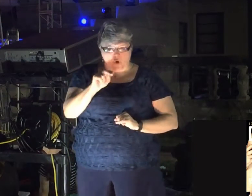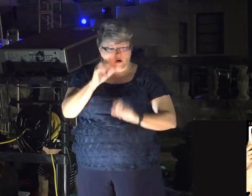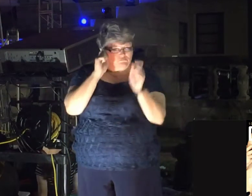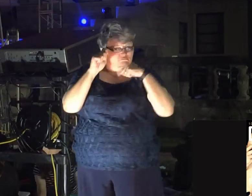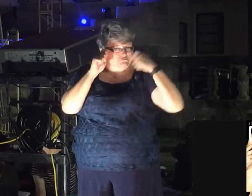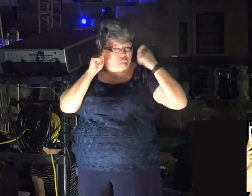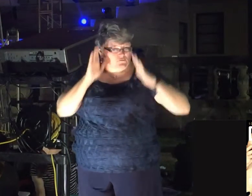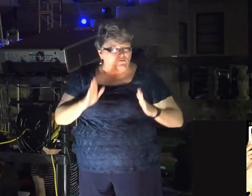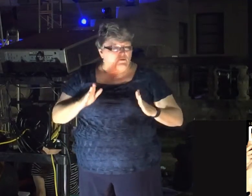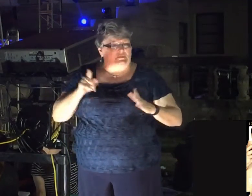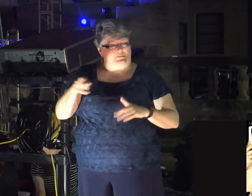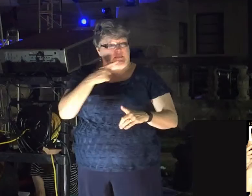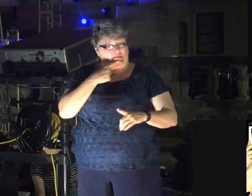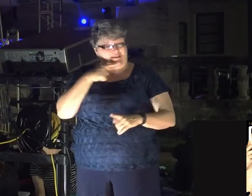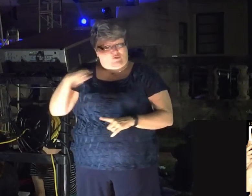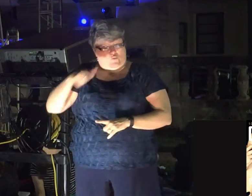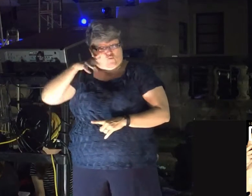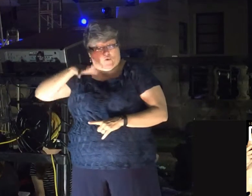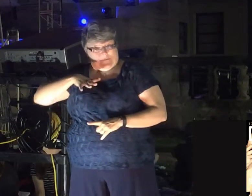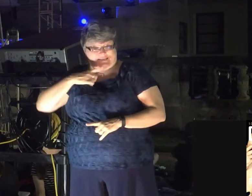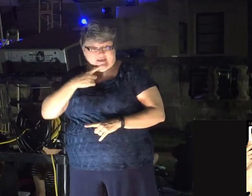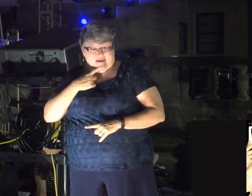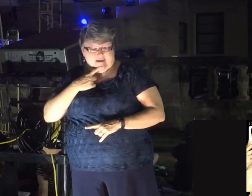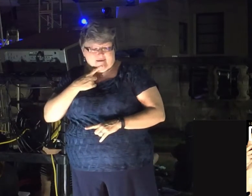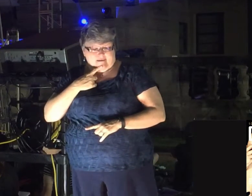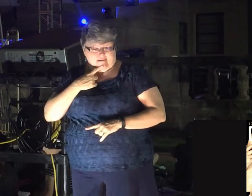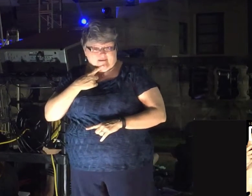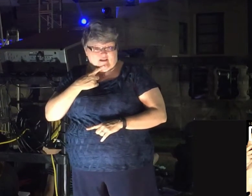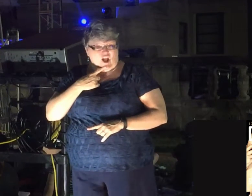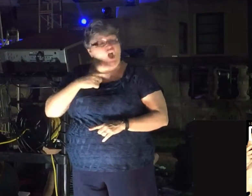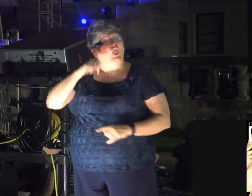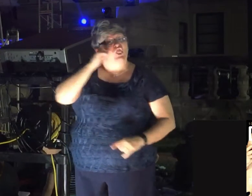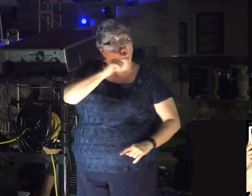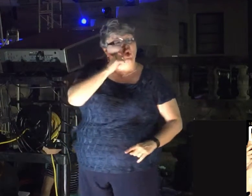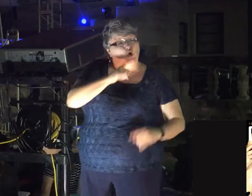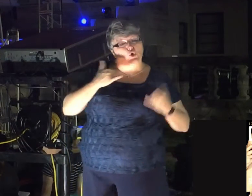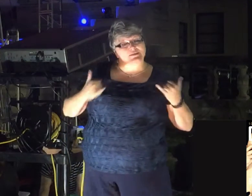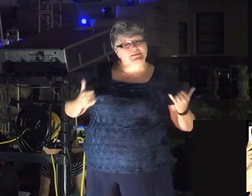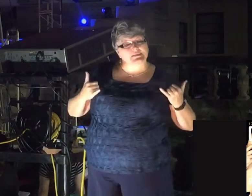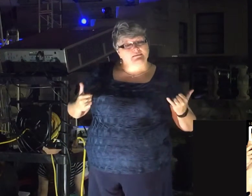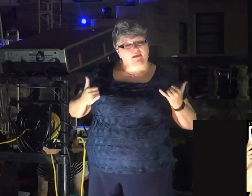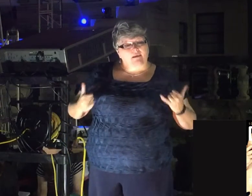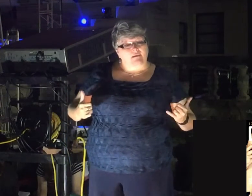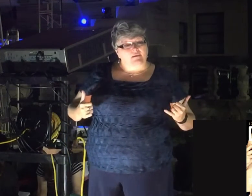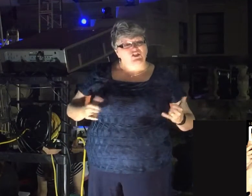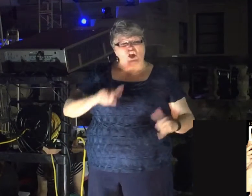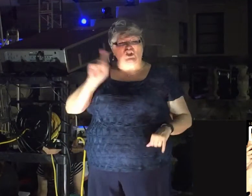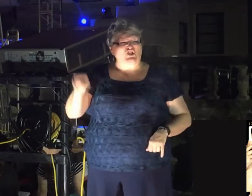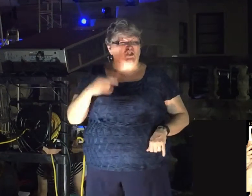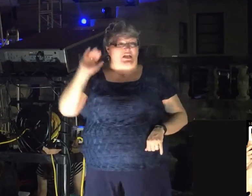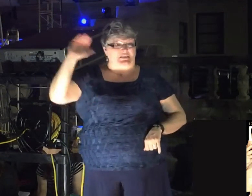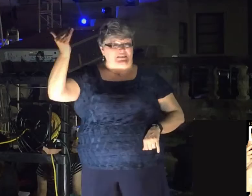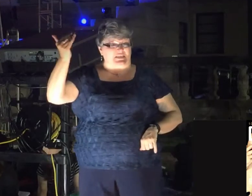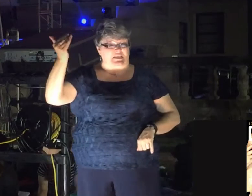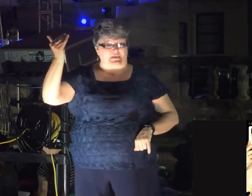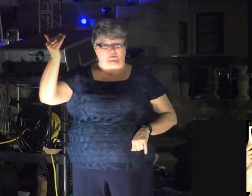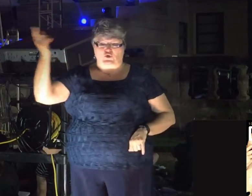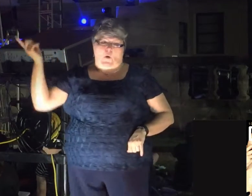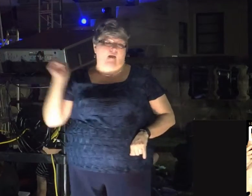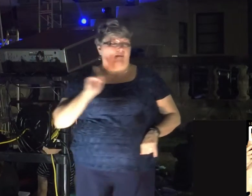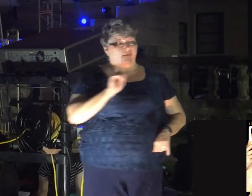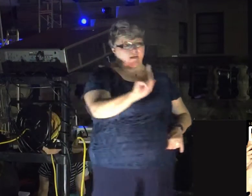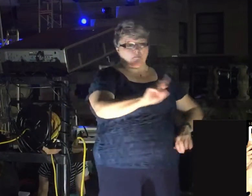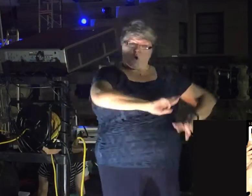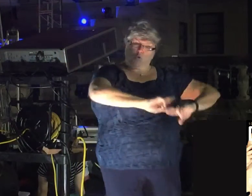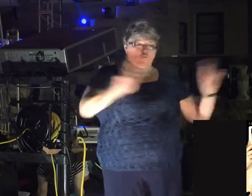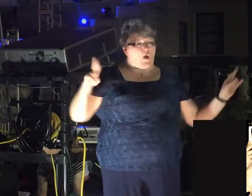a pornographer. And she said, the girls these days just seem to come